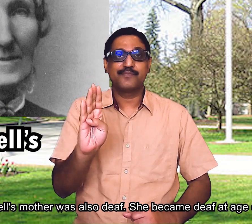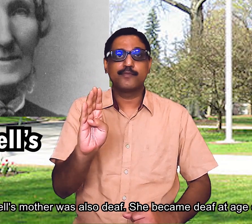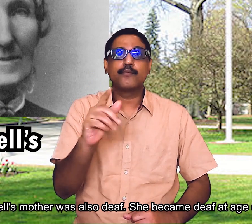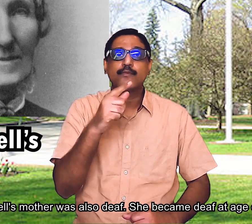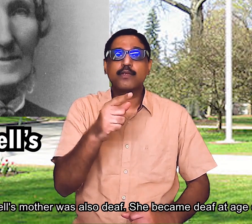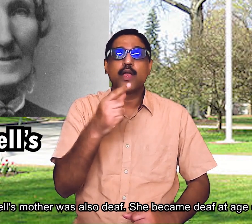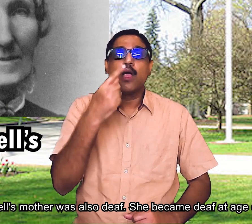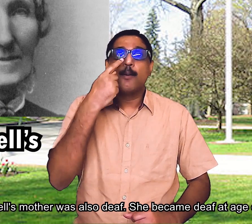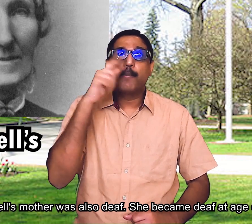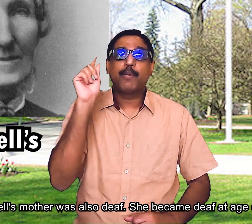also deaf.